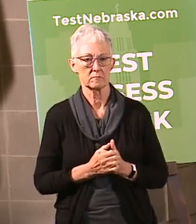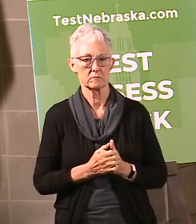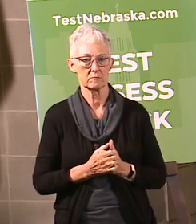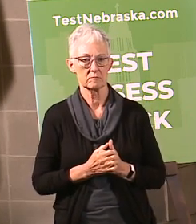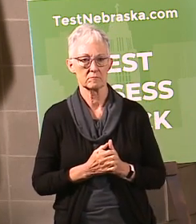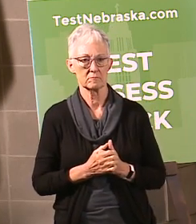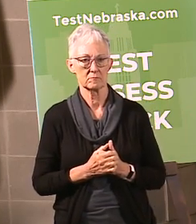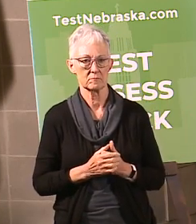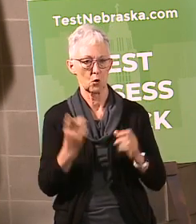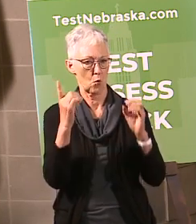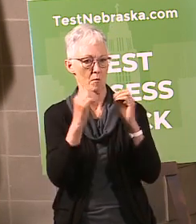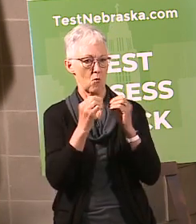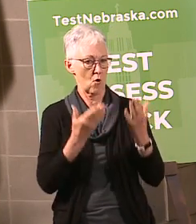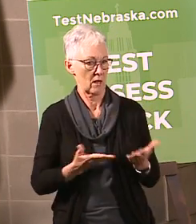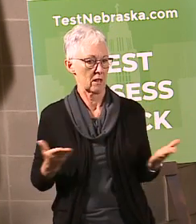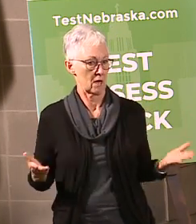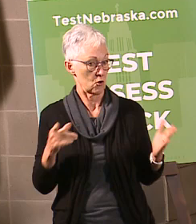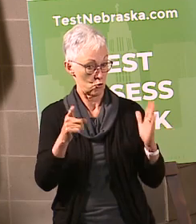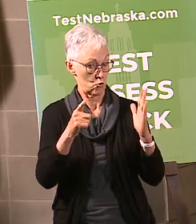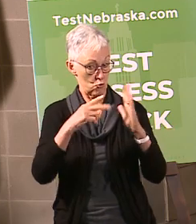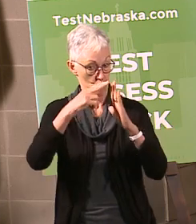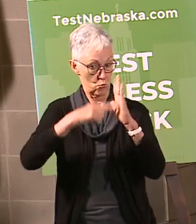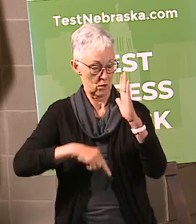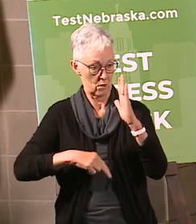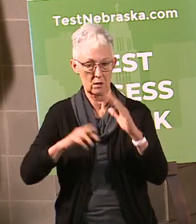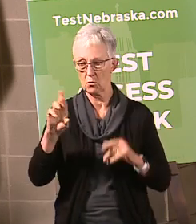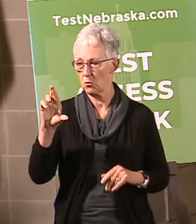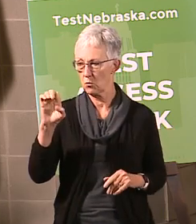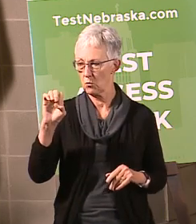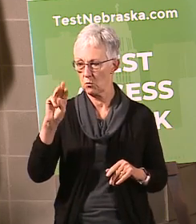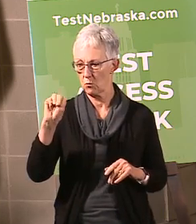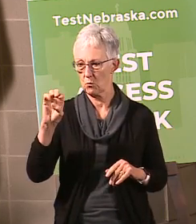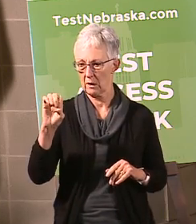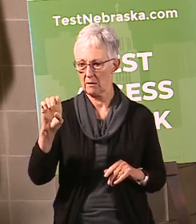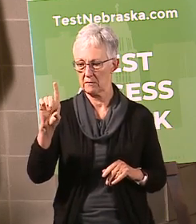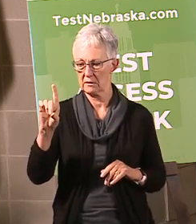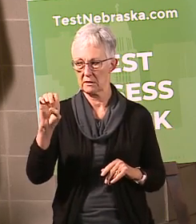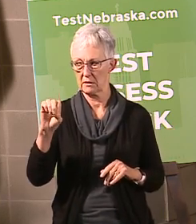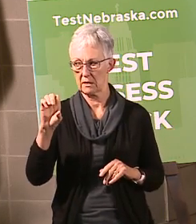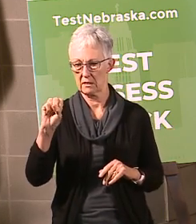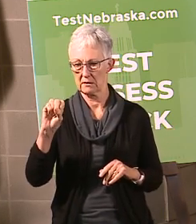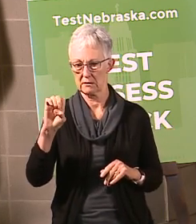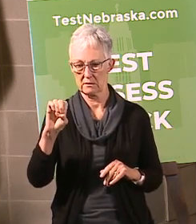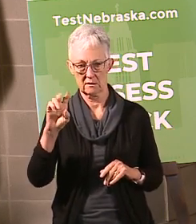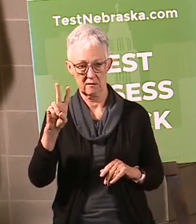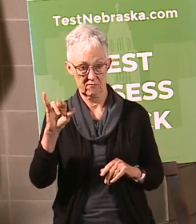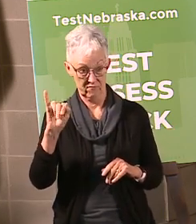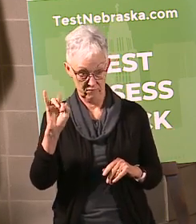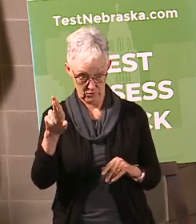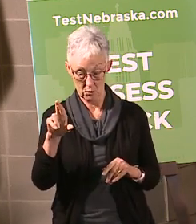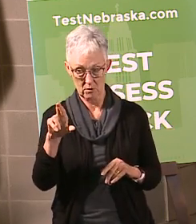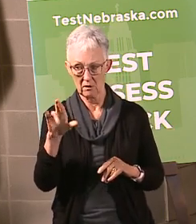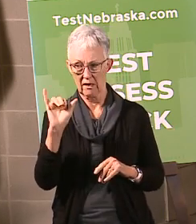Also, one of the things you may have been reading about is REM Desaver. REM Desaver is the